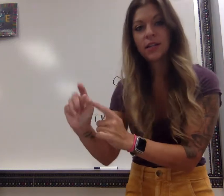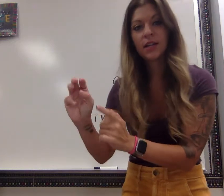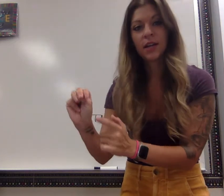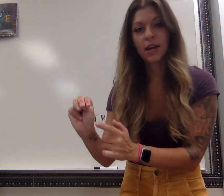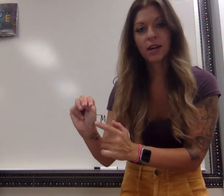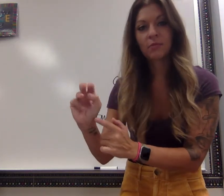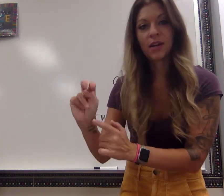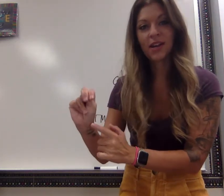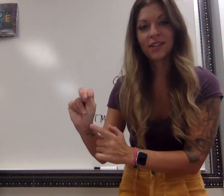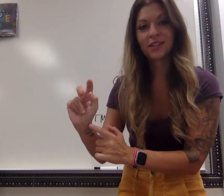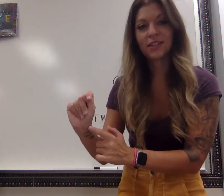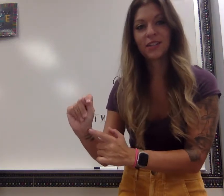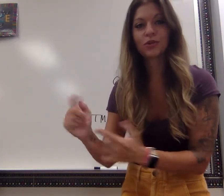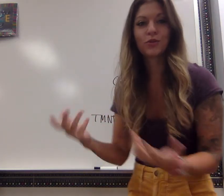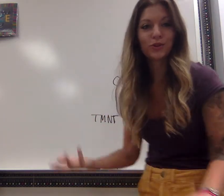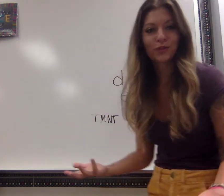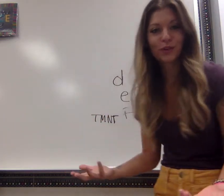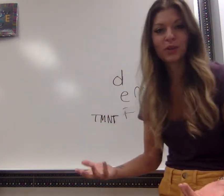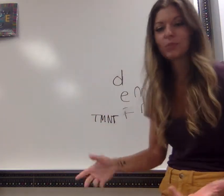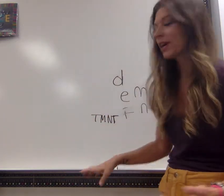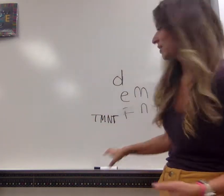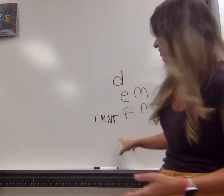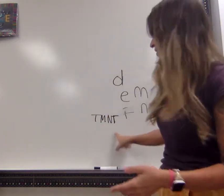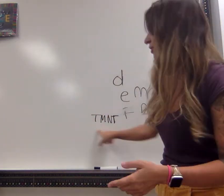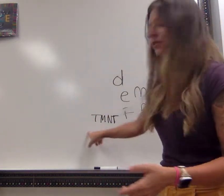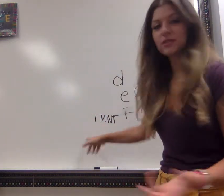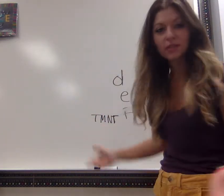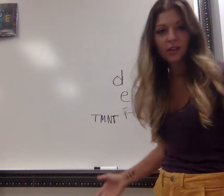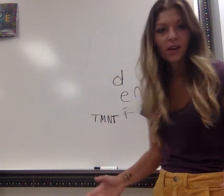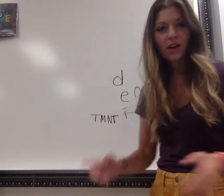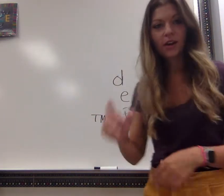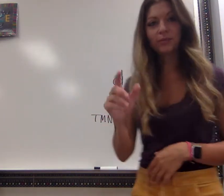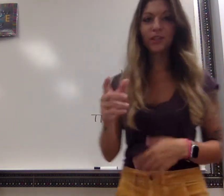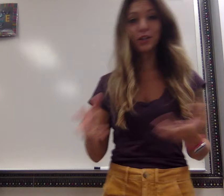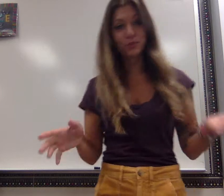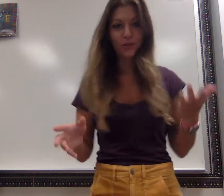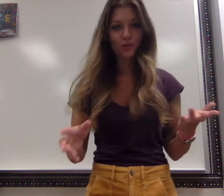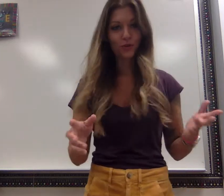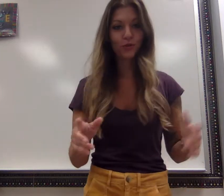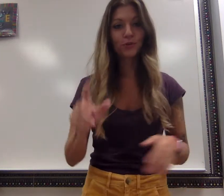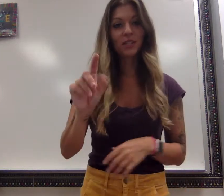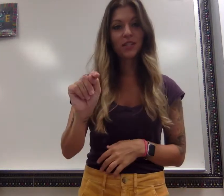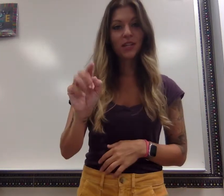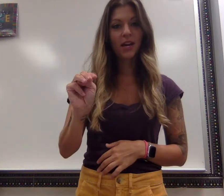T, M, N, T. So it's just a fun way to practice the letters. Teenage Mutant Ninja Turtles, but T, M,